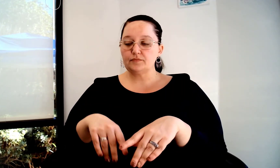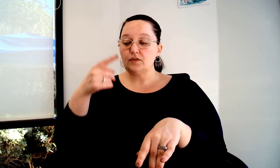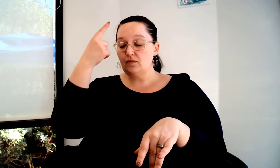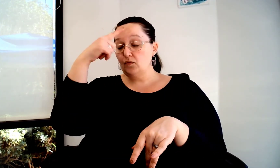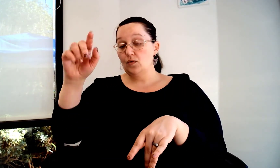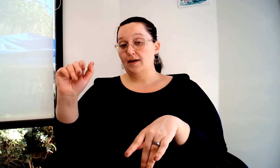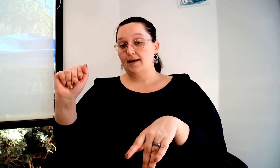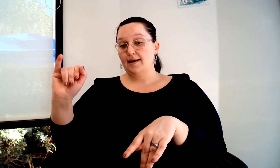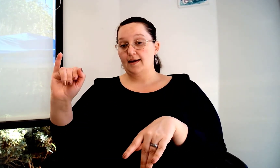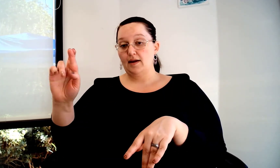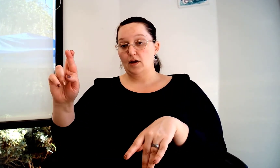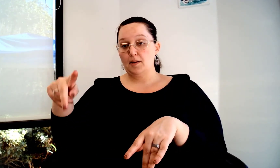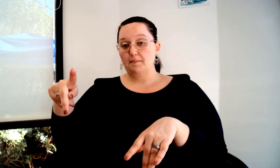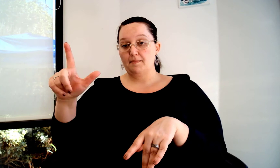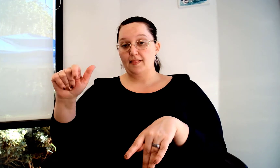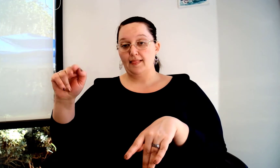more man-piloted